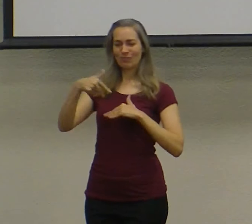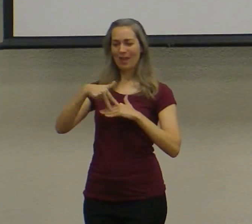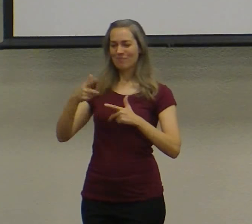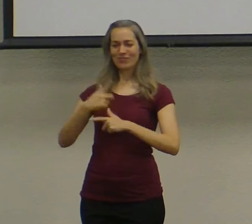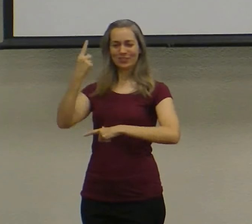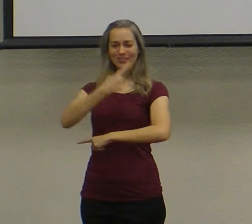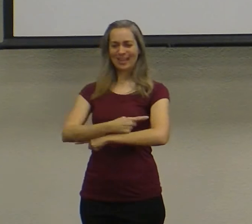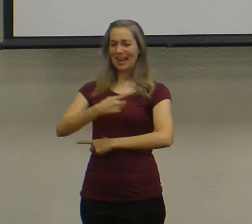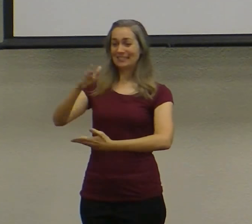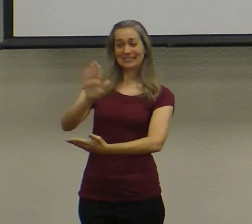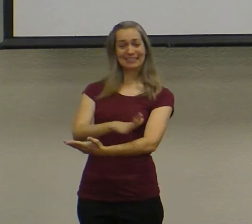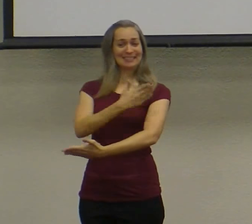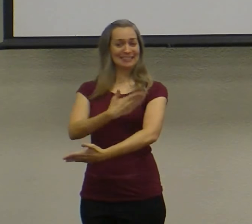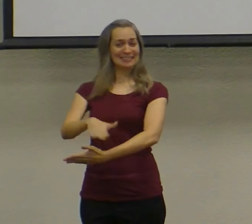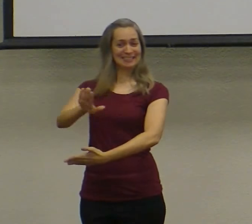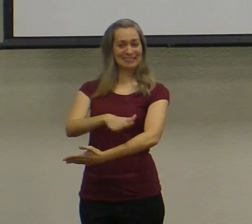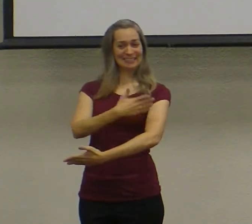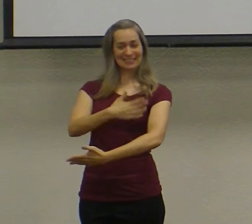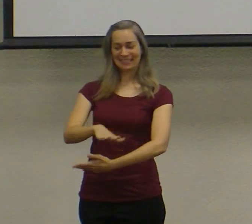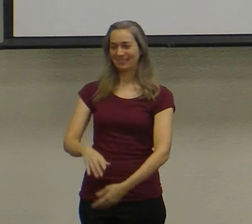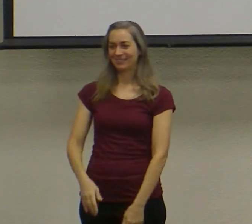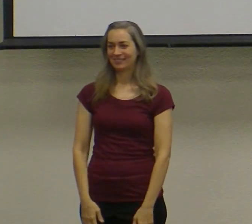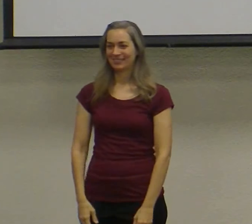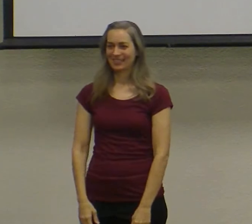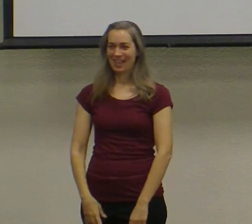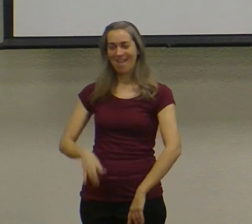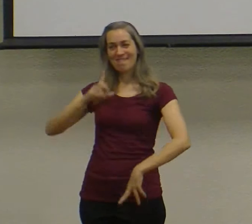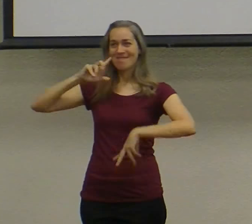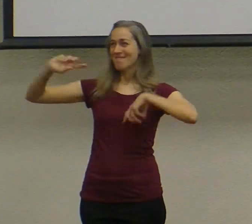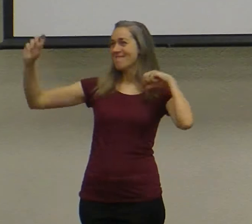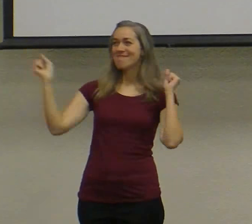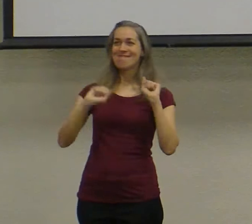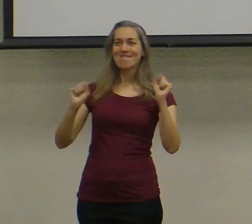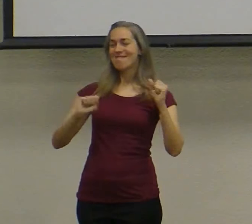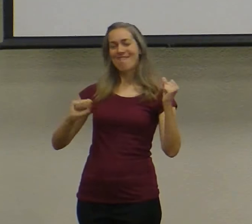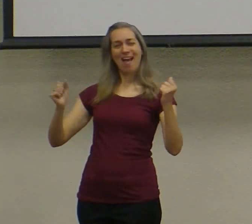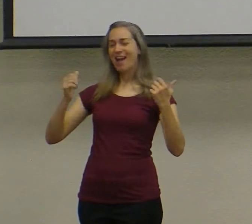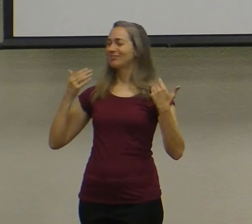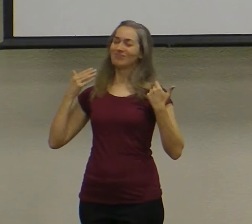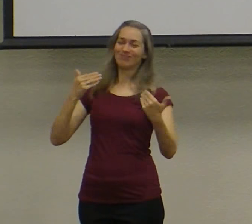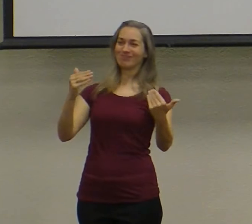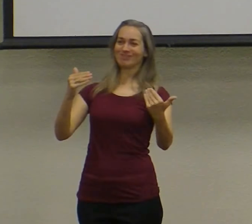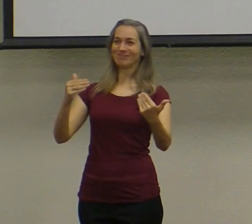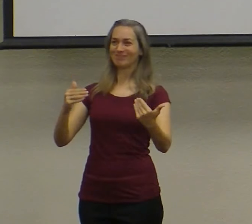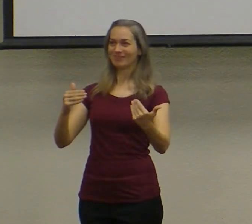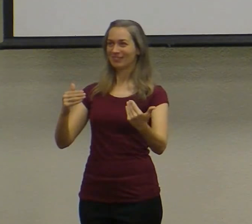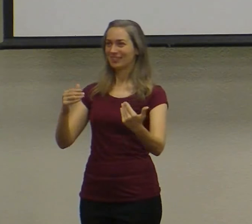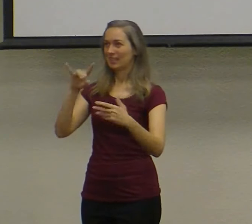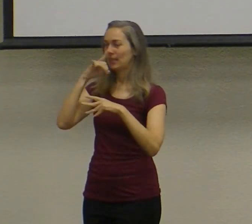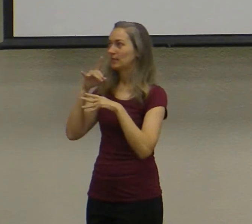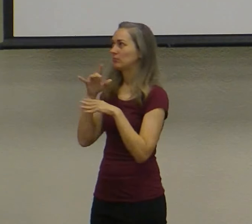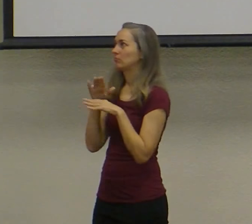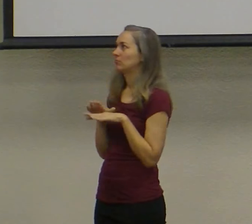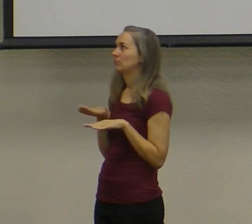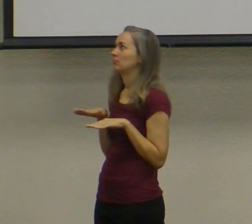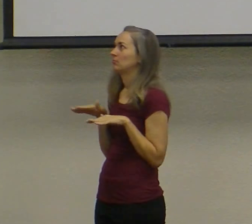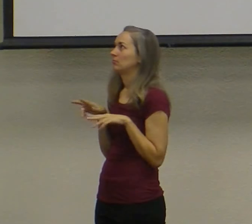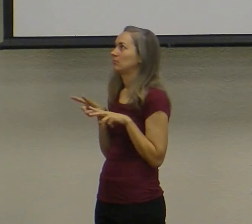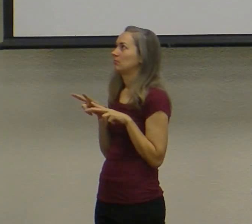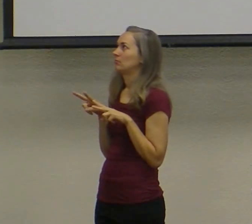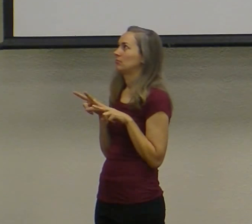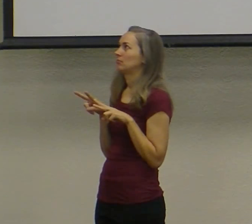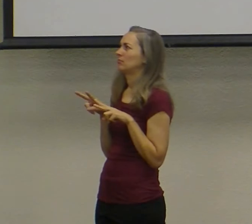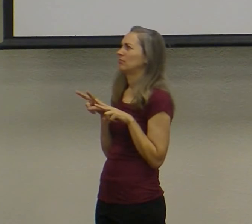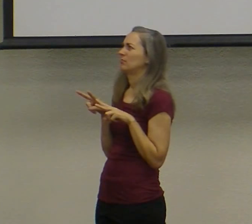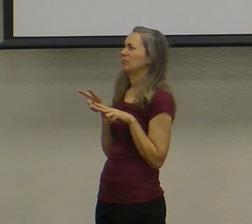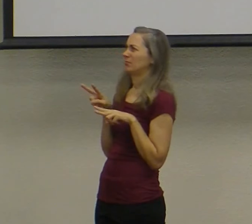day and I sing the way I sing, which is full out, full throttle forward. And none of these kids knew any of those songs. They knew this middle